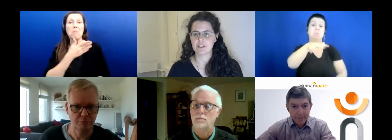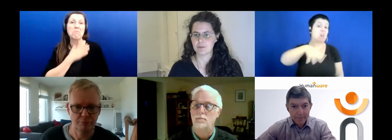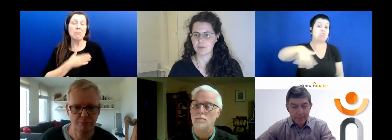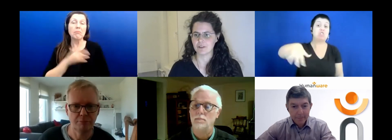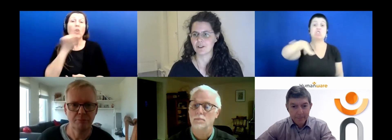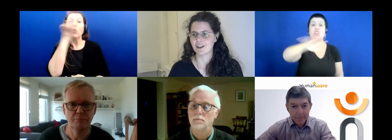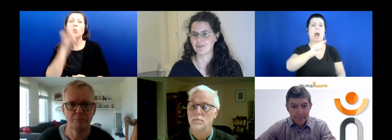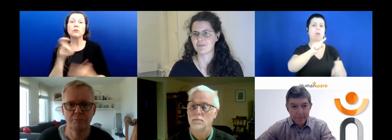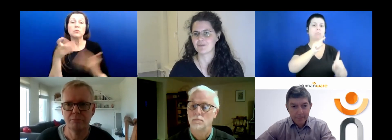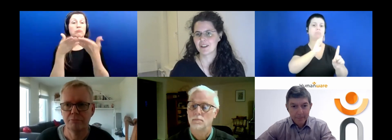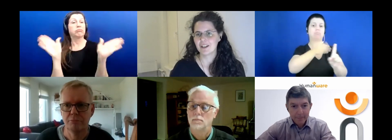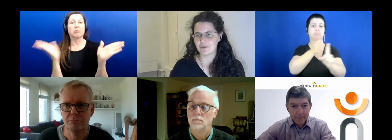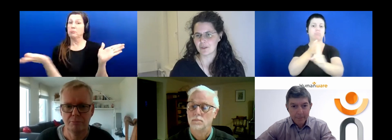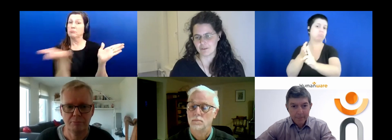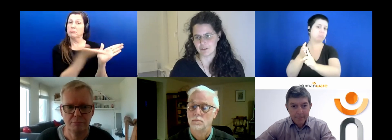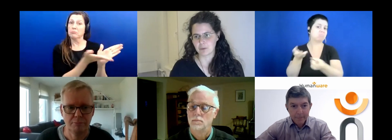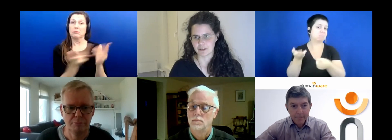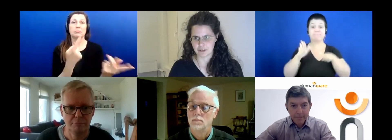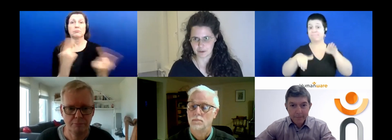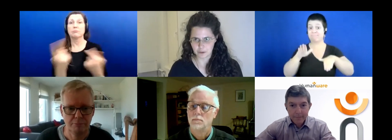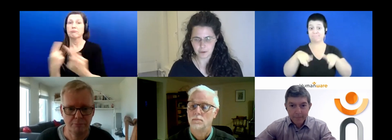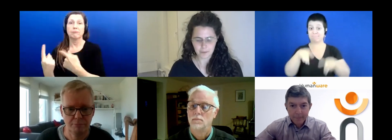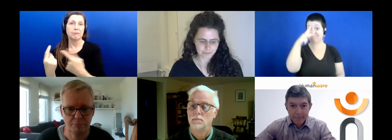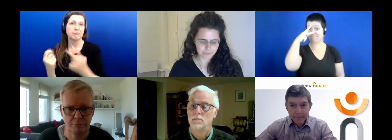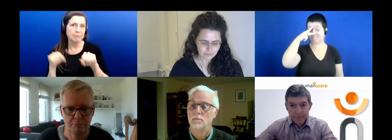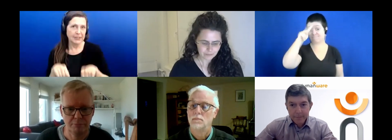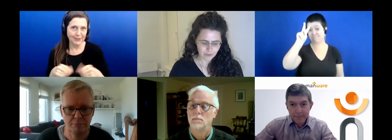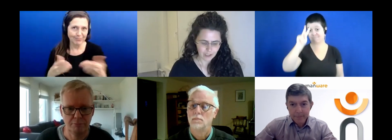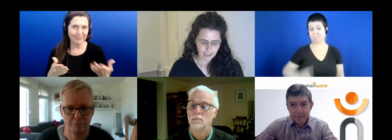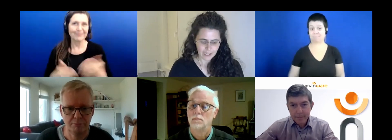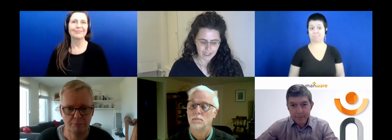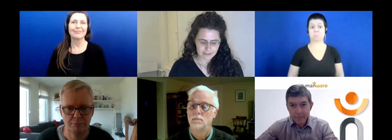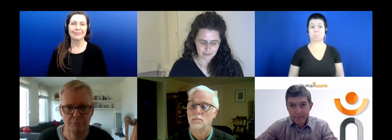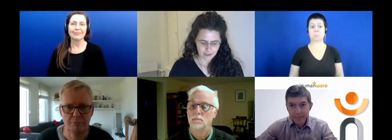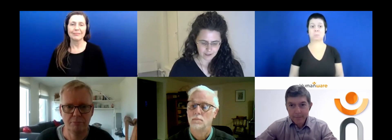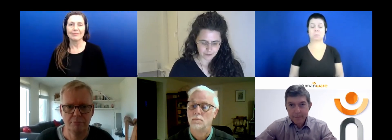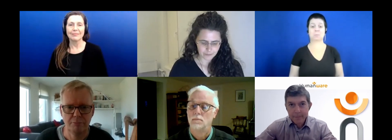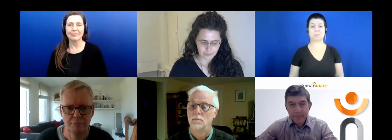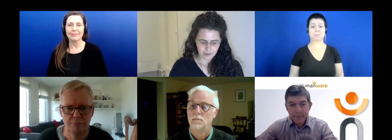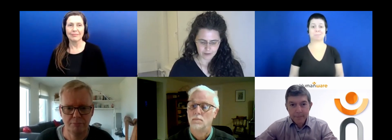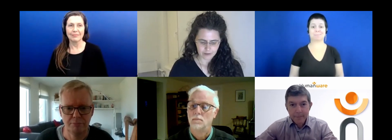persons in the panel can respond to. And